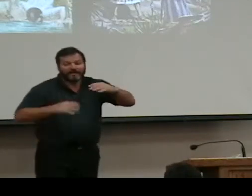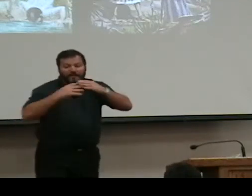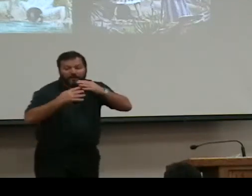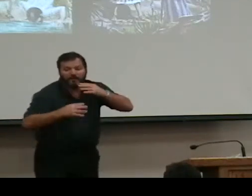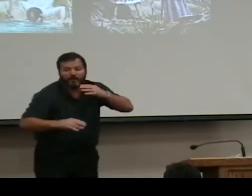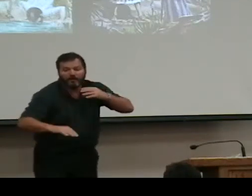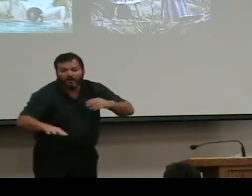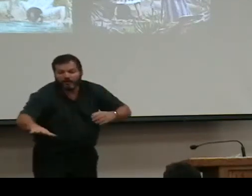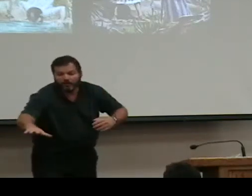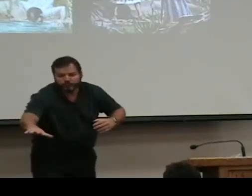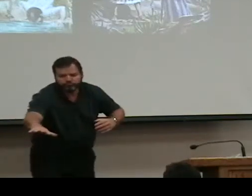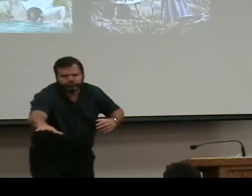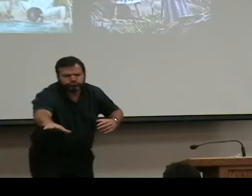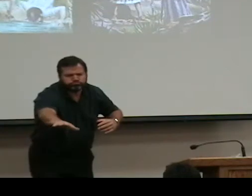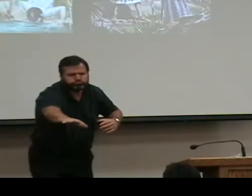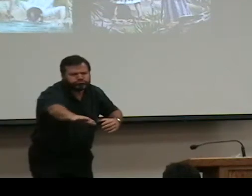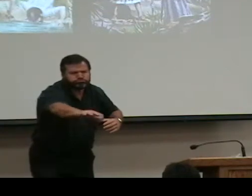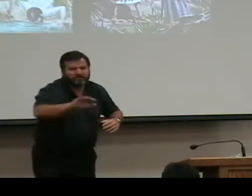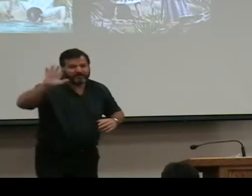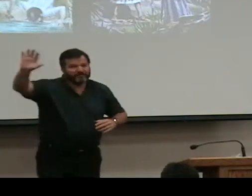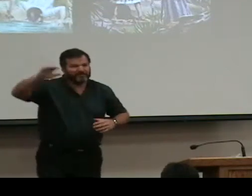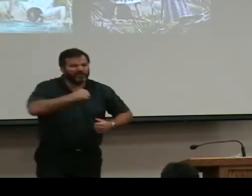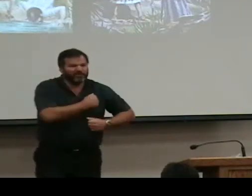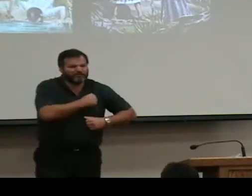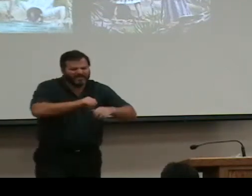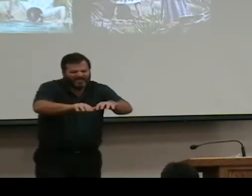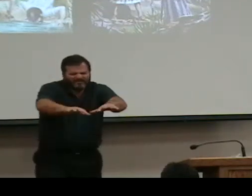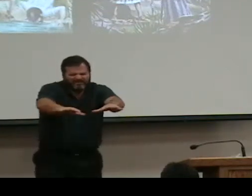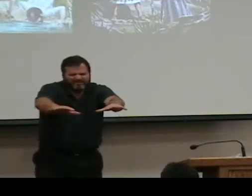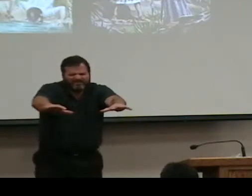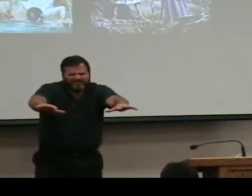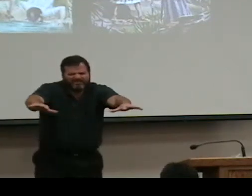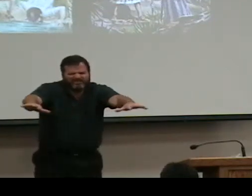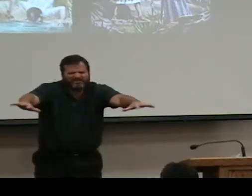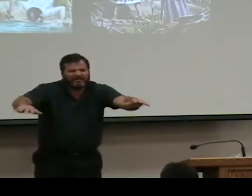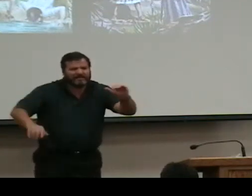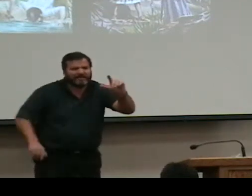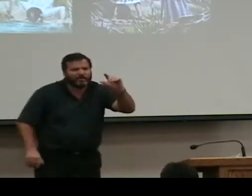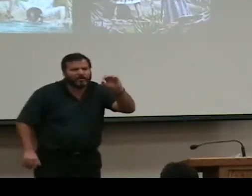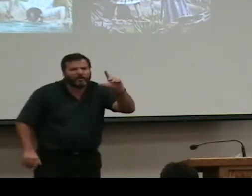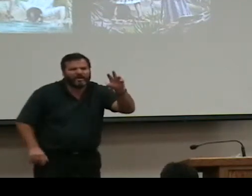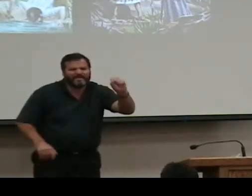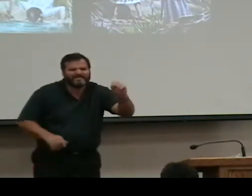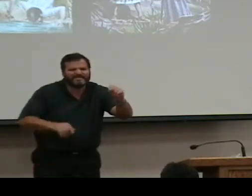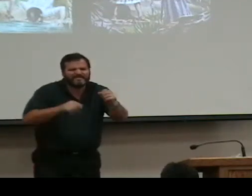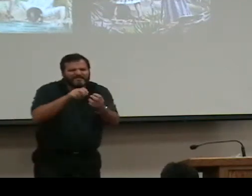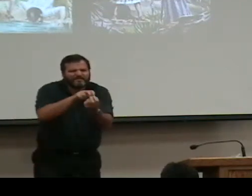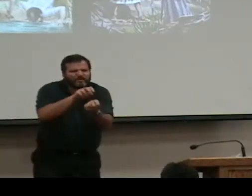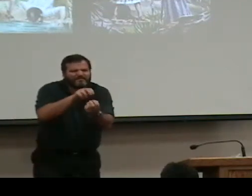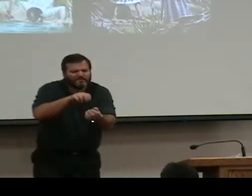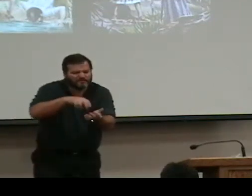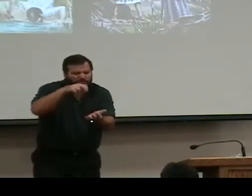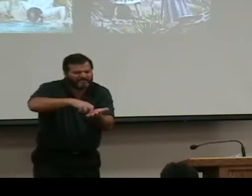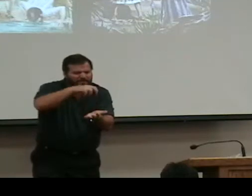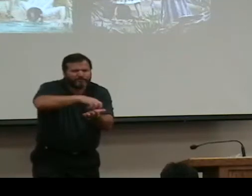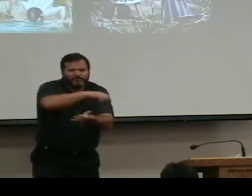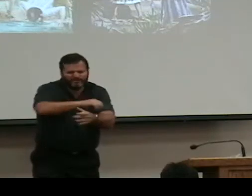Let's go down this valley. See, it's full of the army. Full of the enemy. They looked like